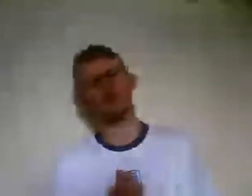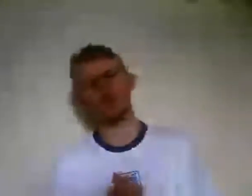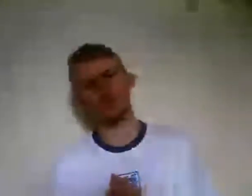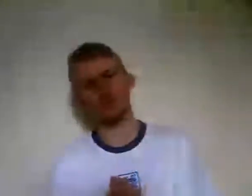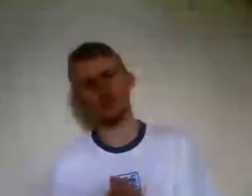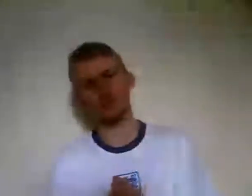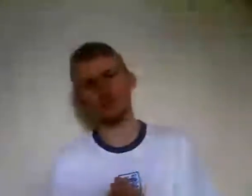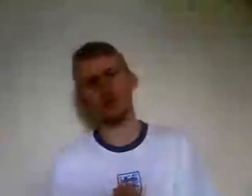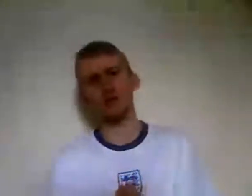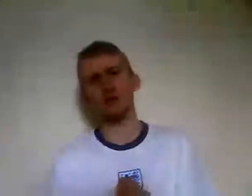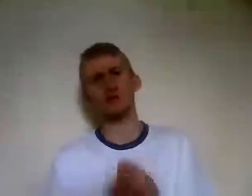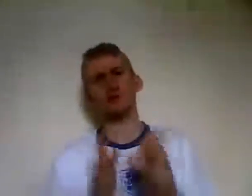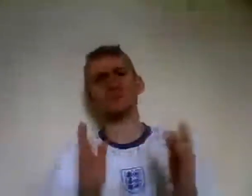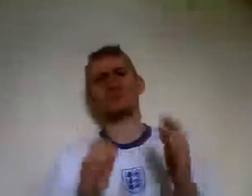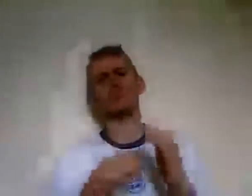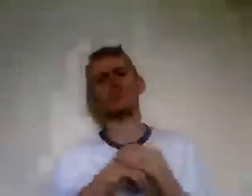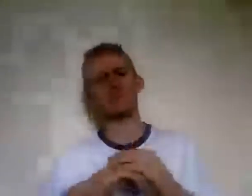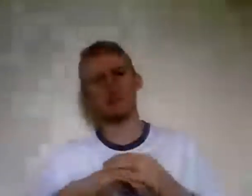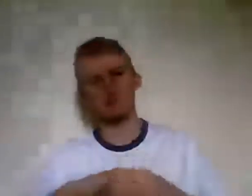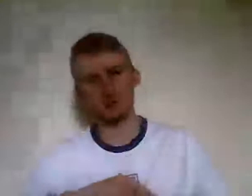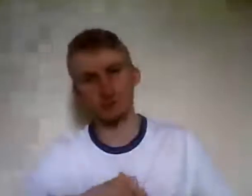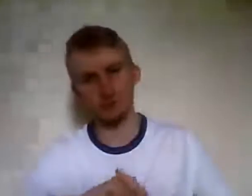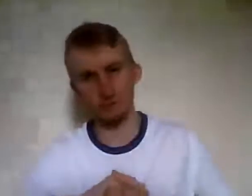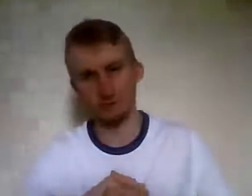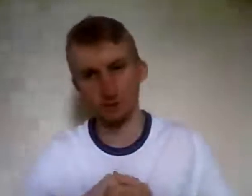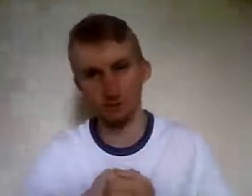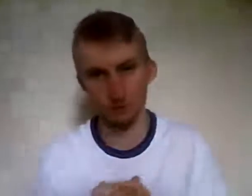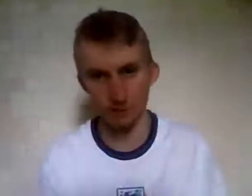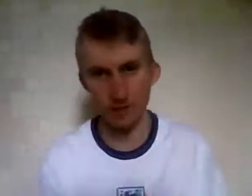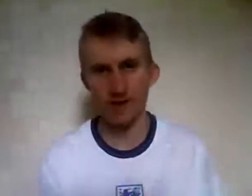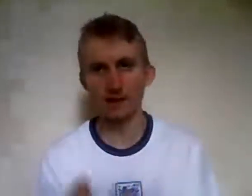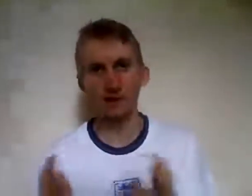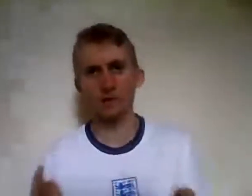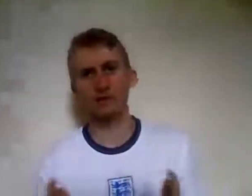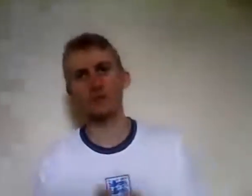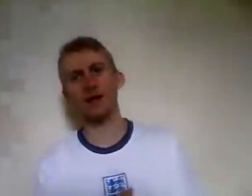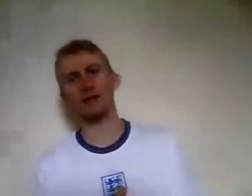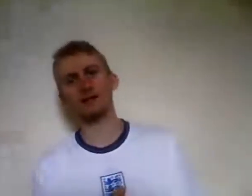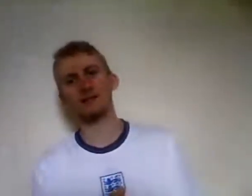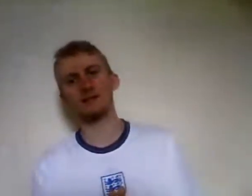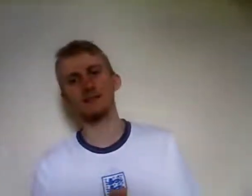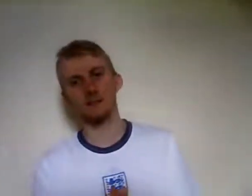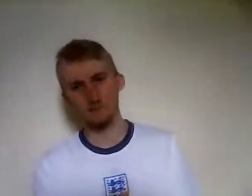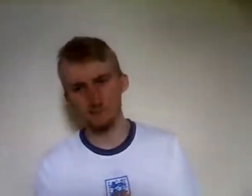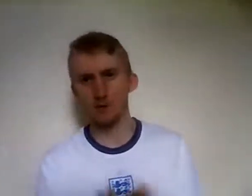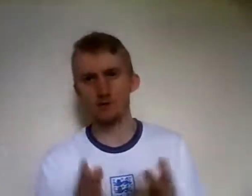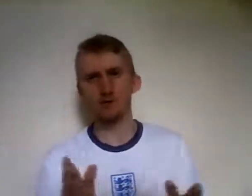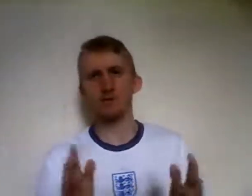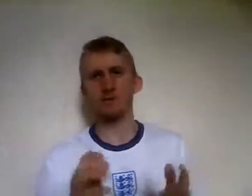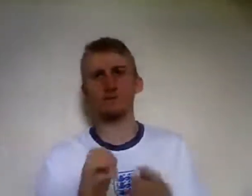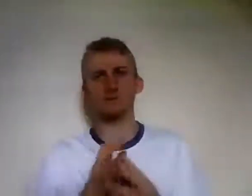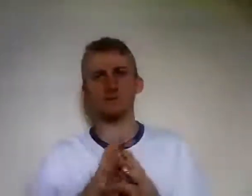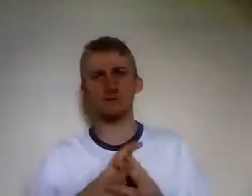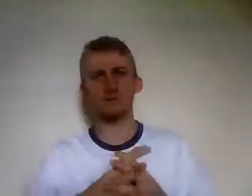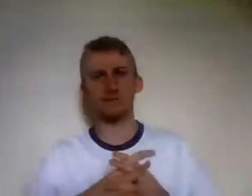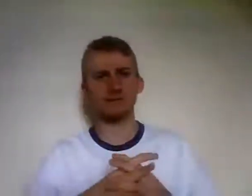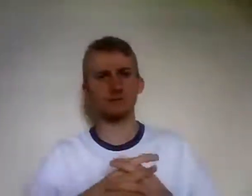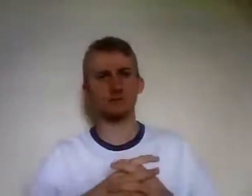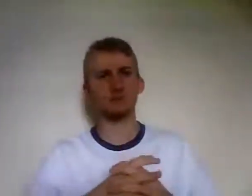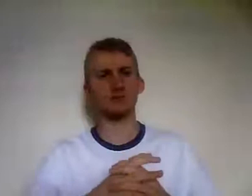key players, including the fans' favourite Charlie McDonald and goalkeeper Andy Little, who were unable to give up their day jobs to